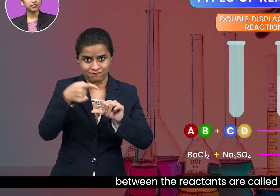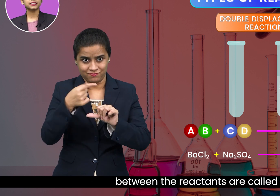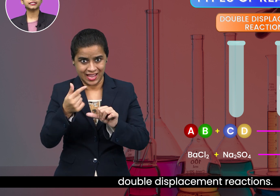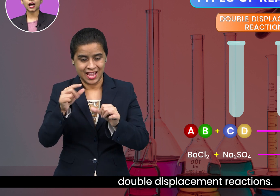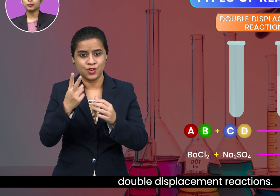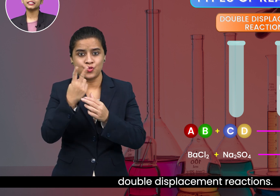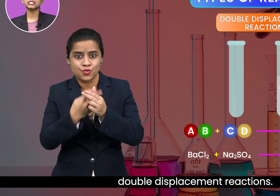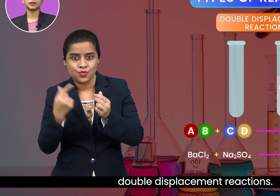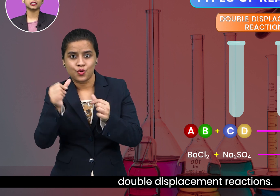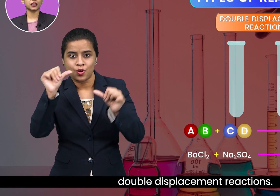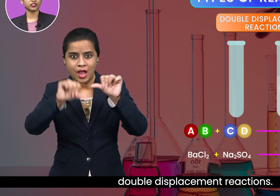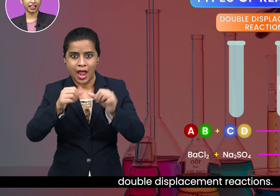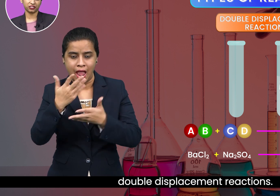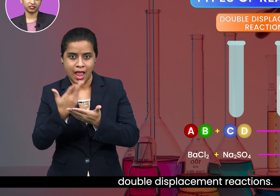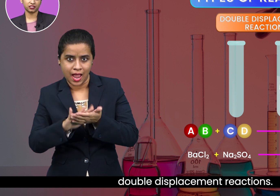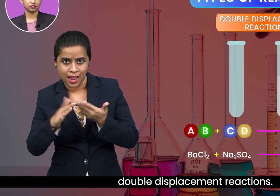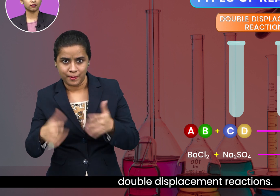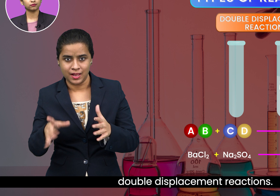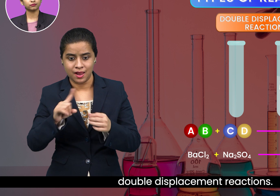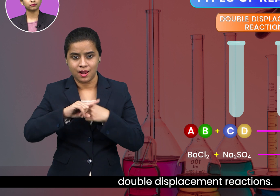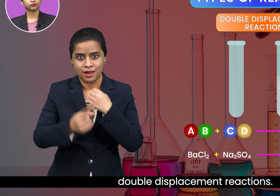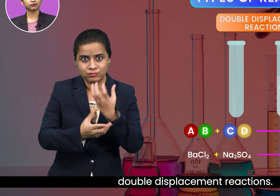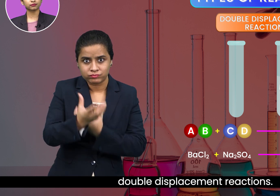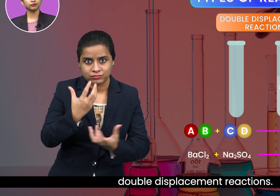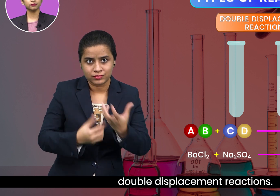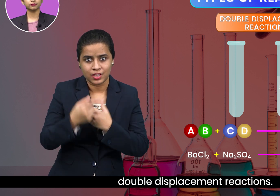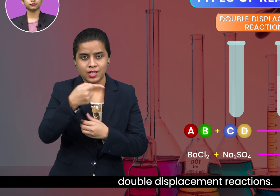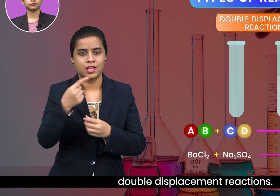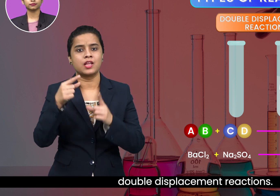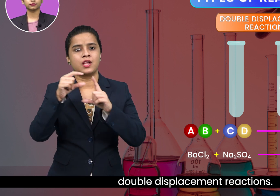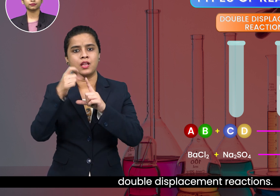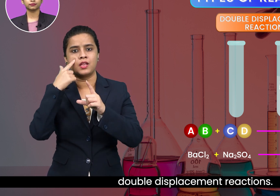called double displacement reactions.